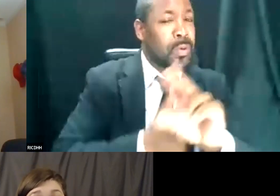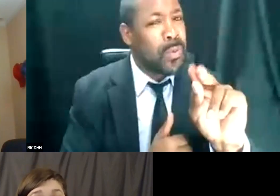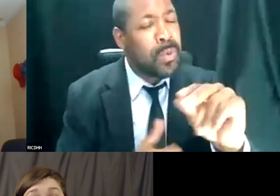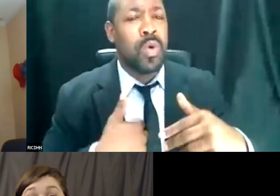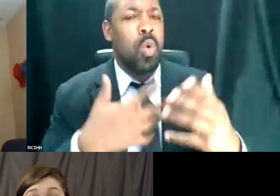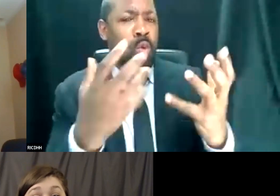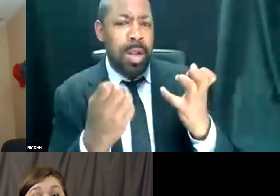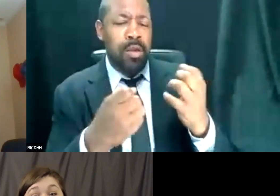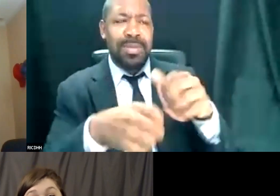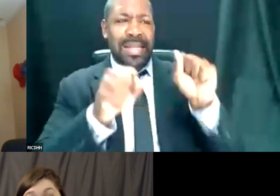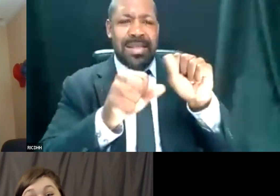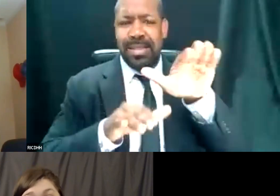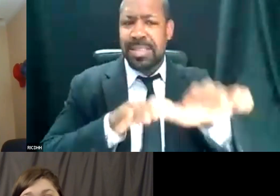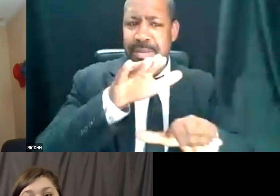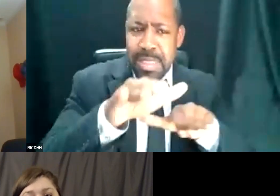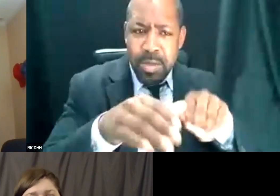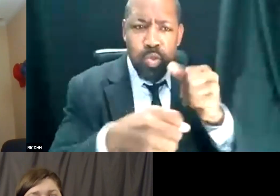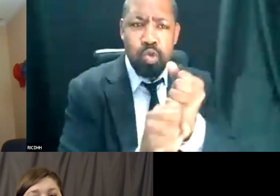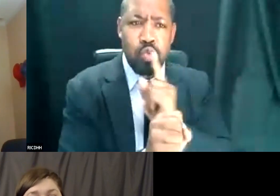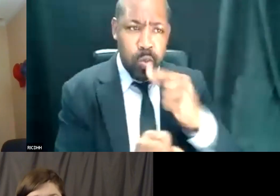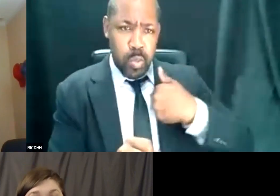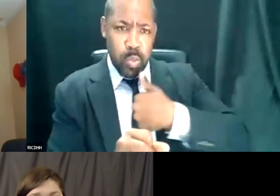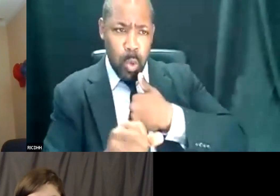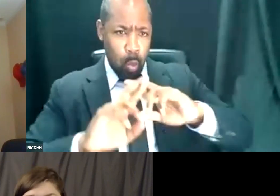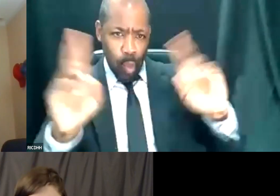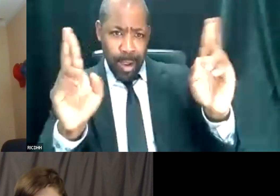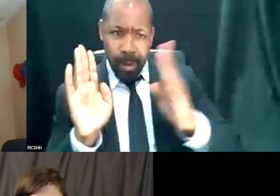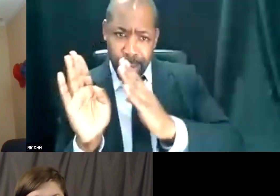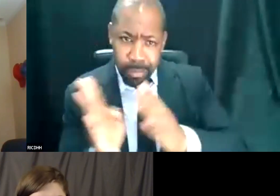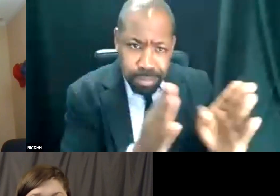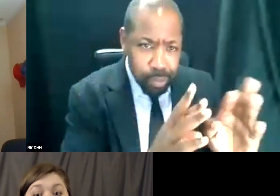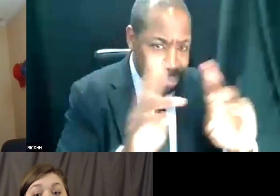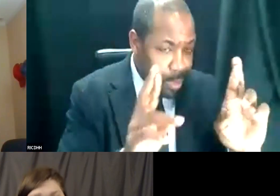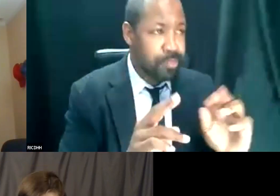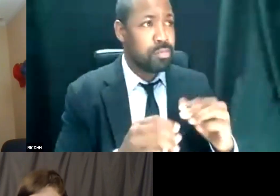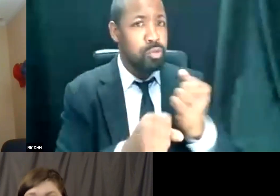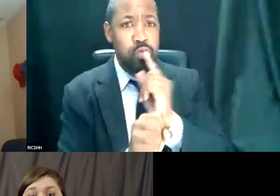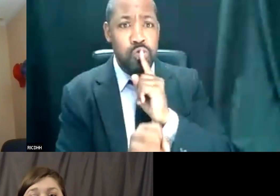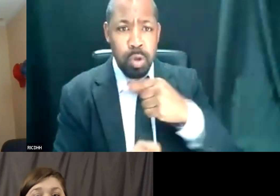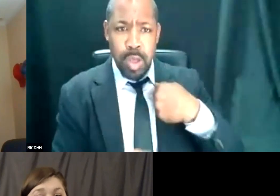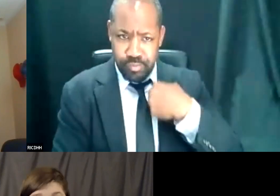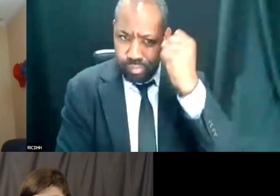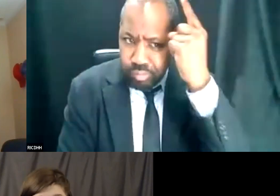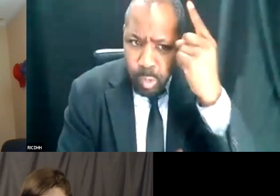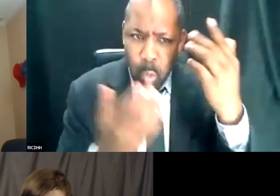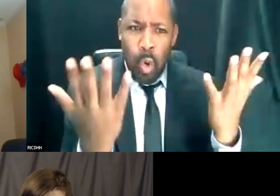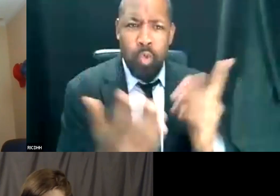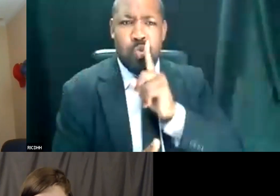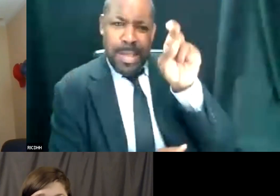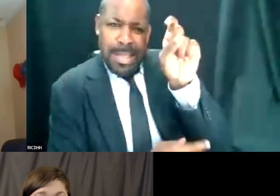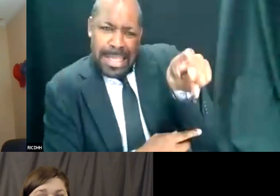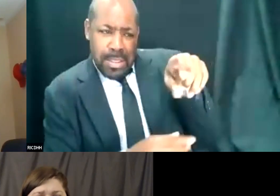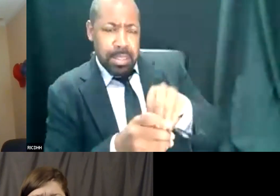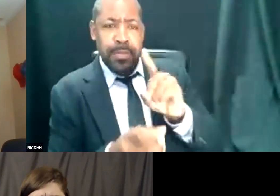up now. I'm ready, but we do need to take it step by step to ensure that we are prepared, that we are